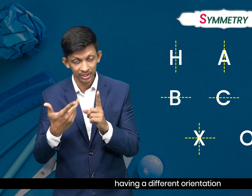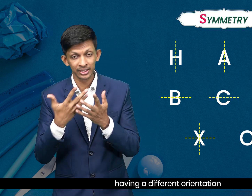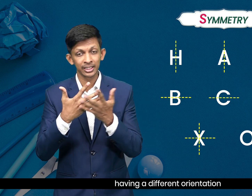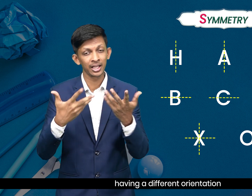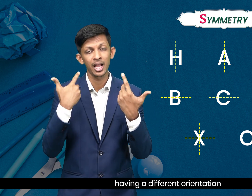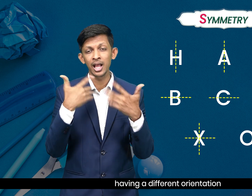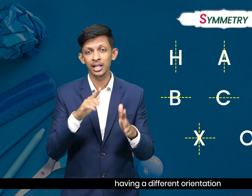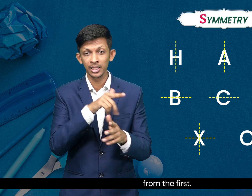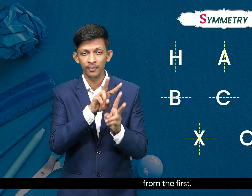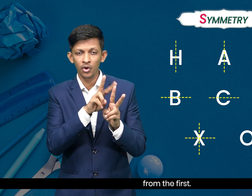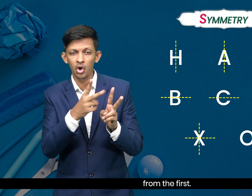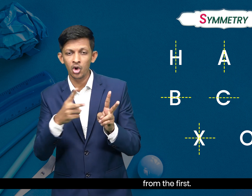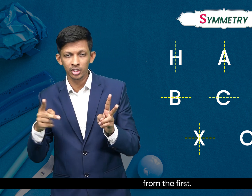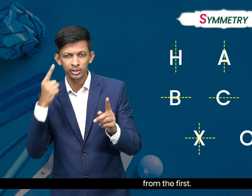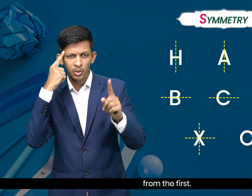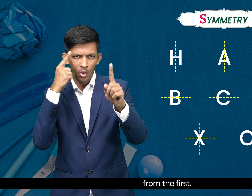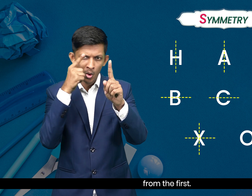different orientation from the first.